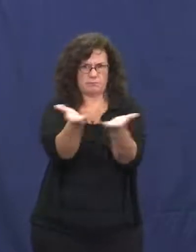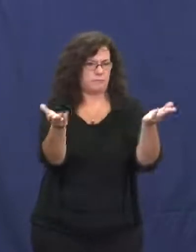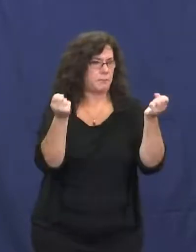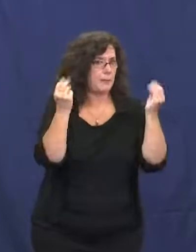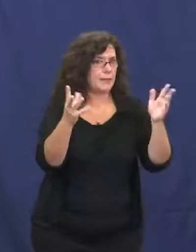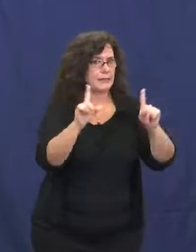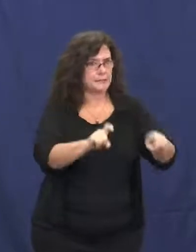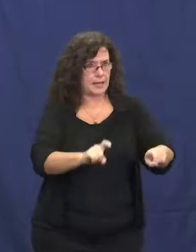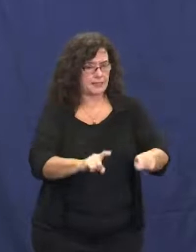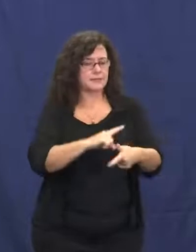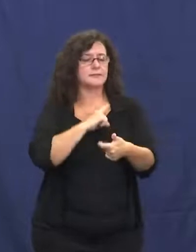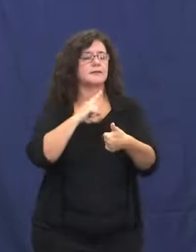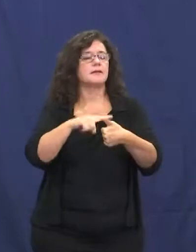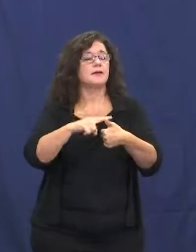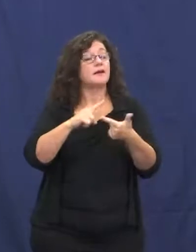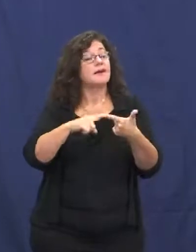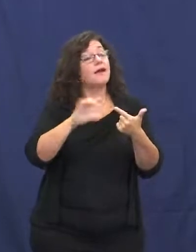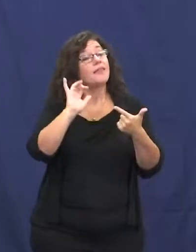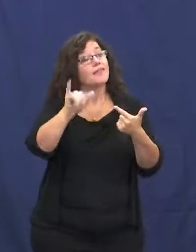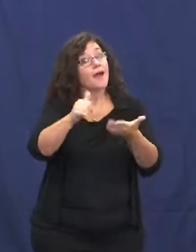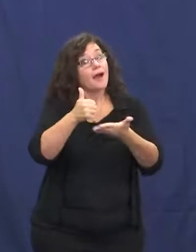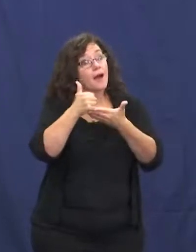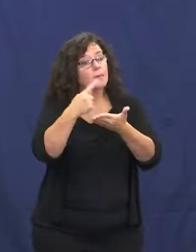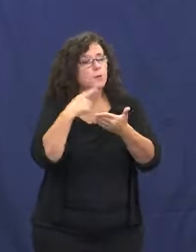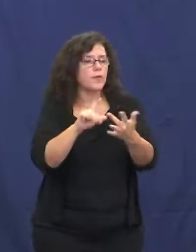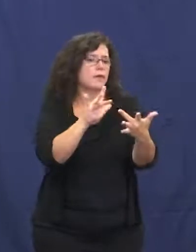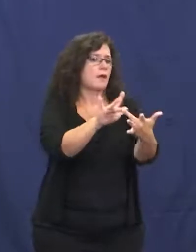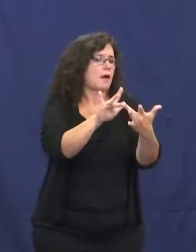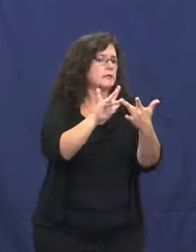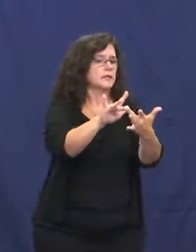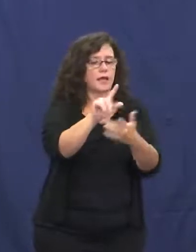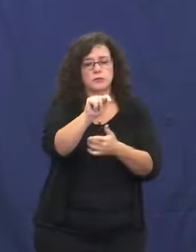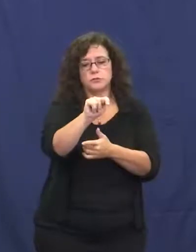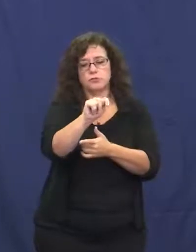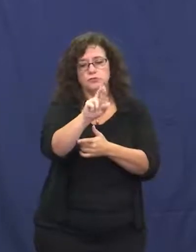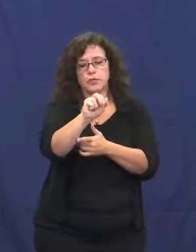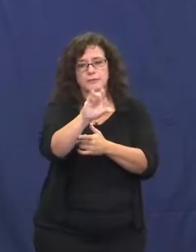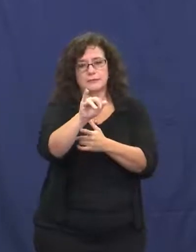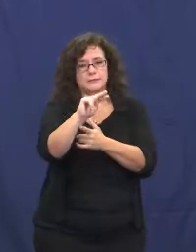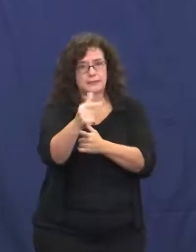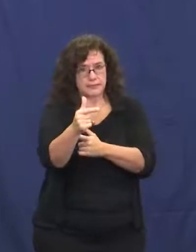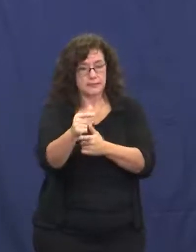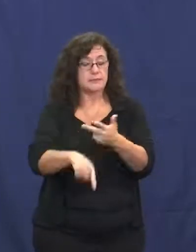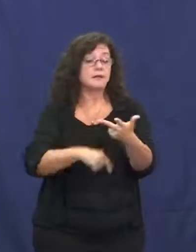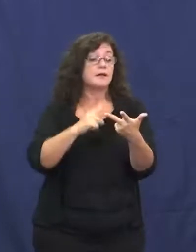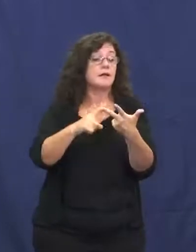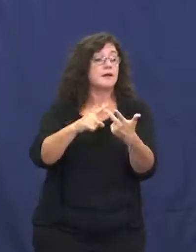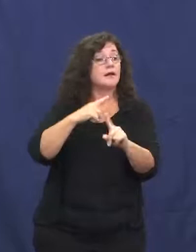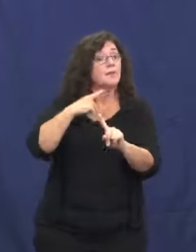it would help with our contact tracing and possibly to get an adjustment on our case rate.